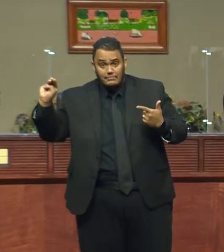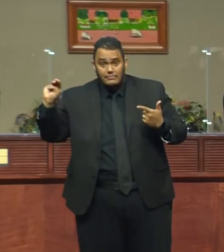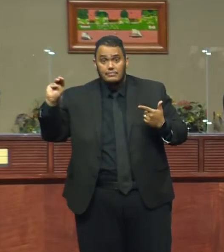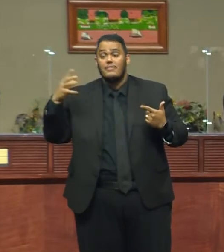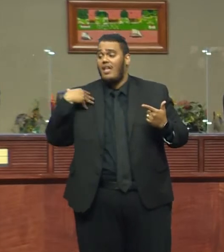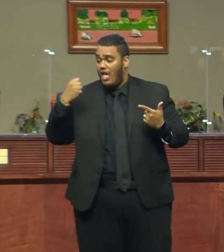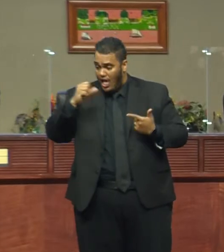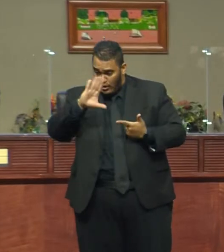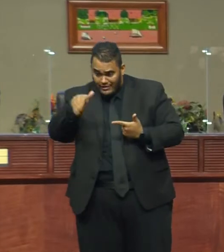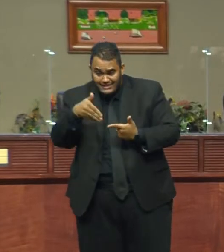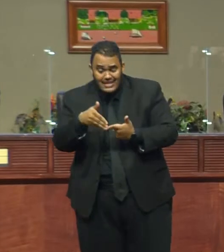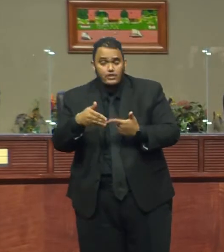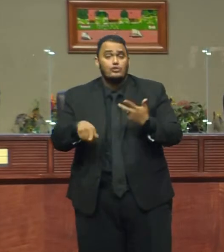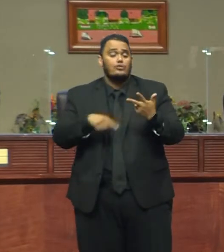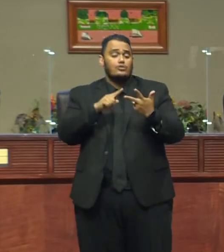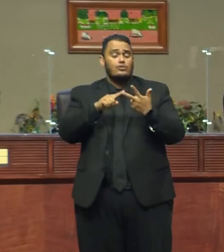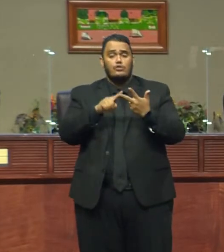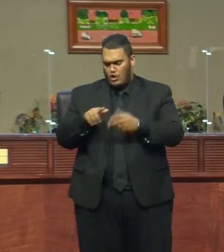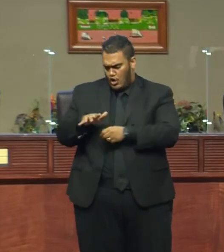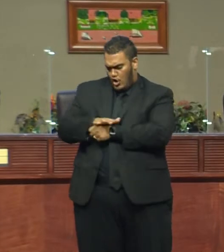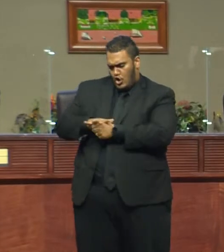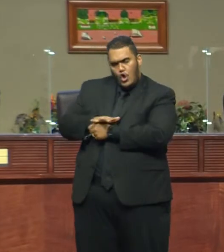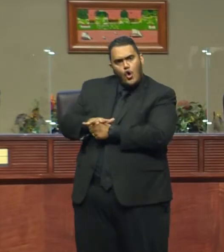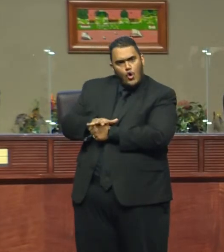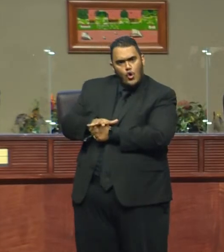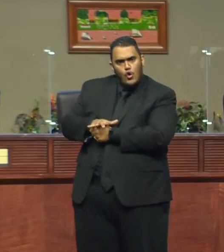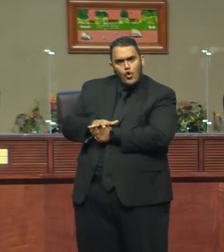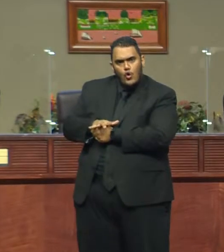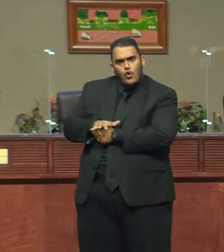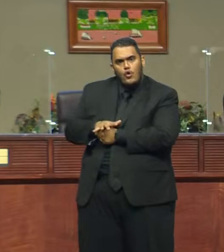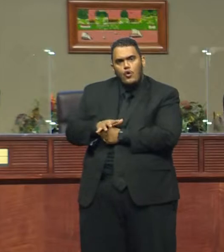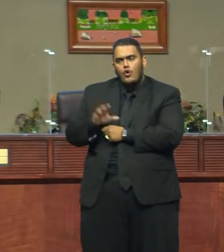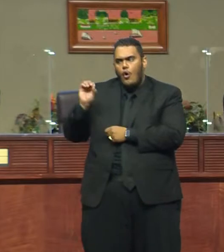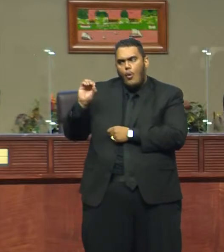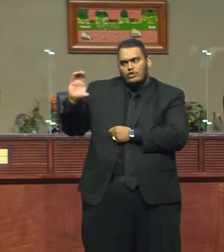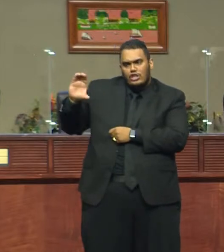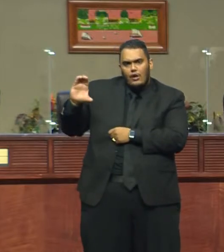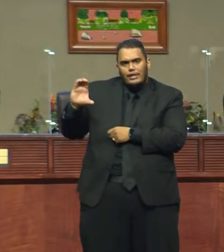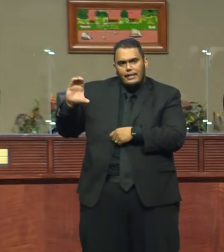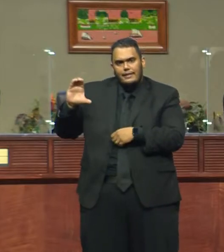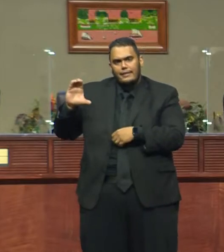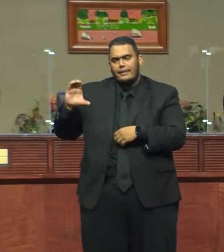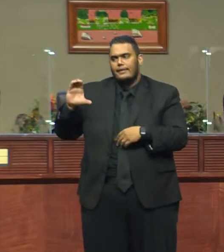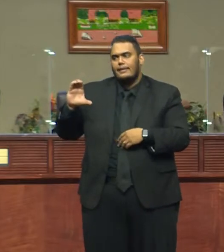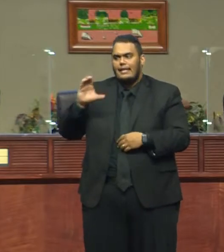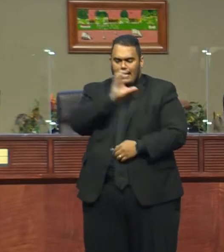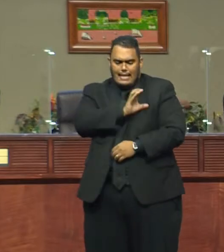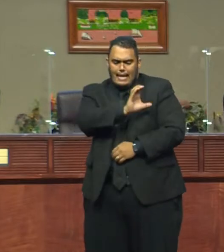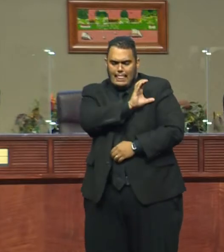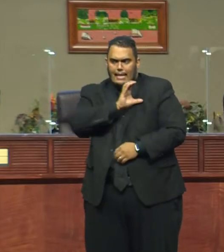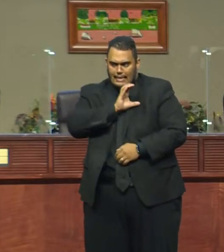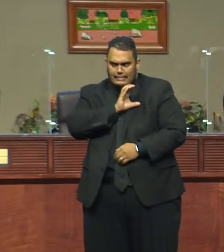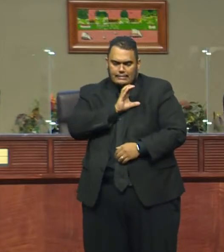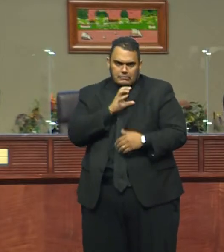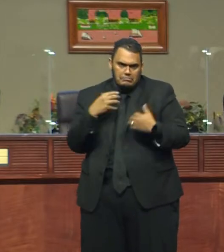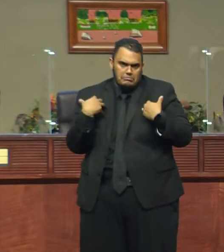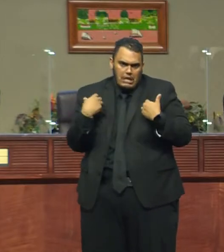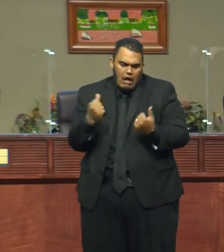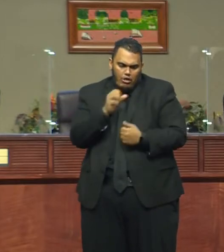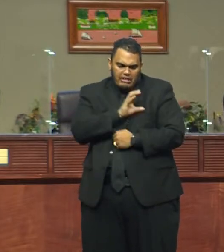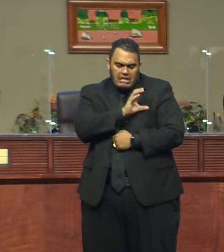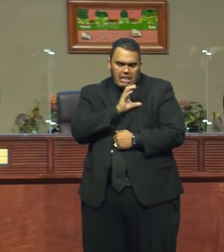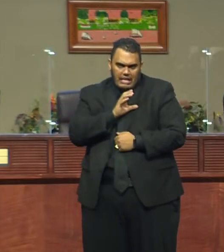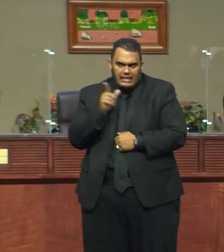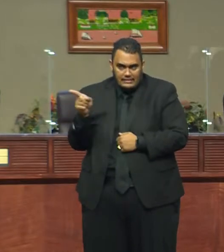clinics. Orange County operates some clinics throughout. So the goal is that they have to be